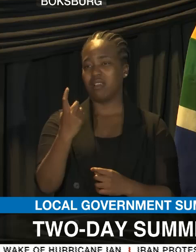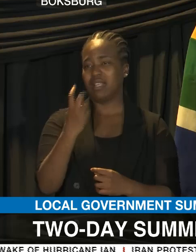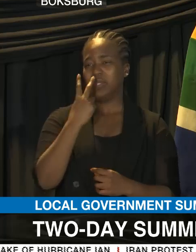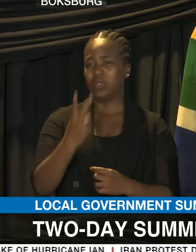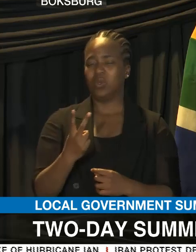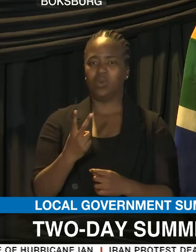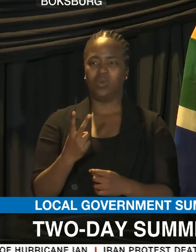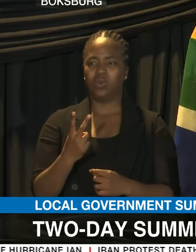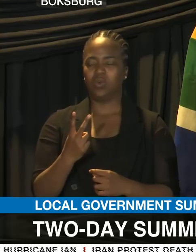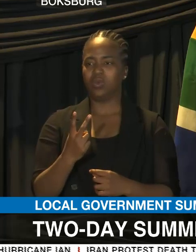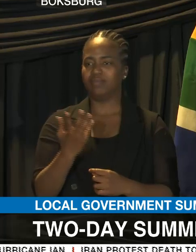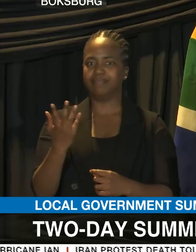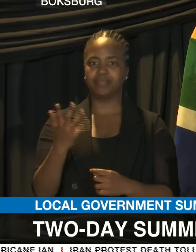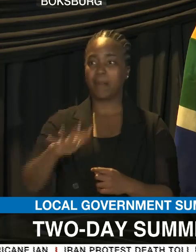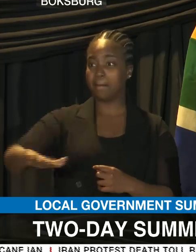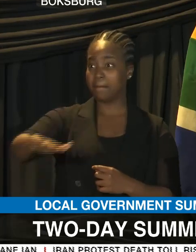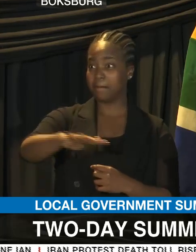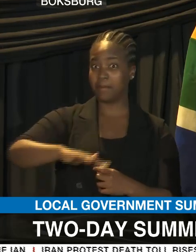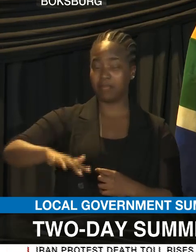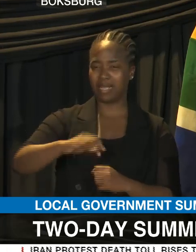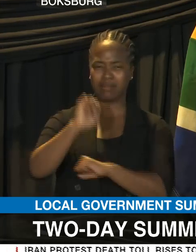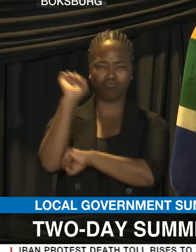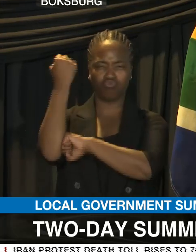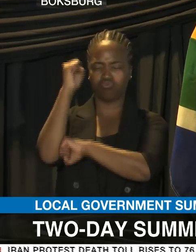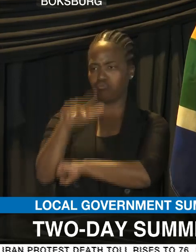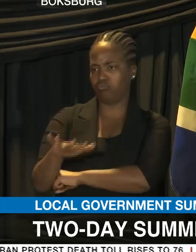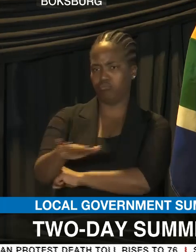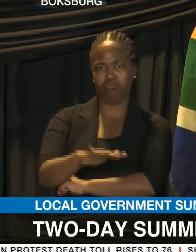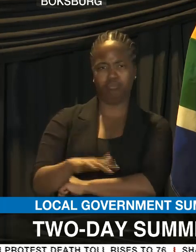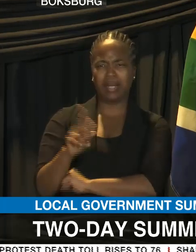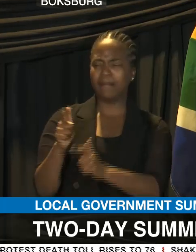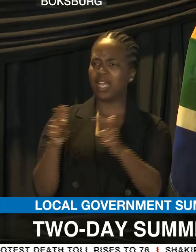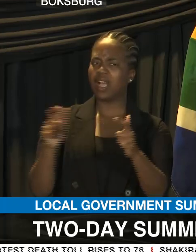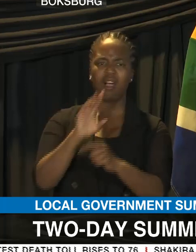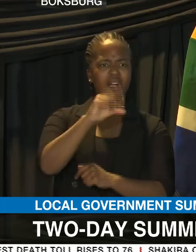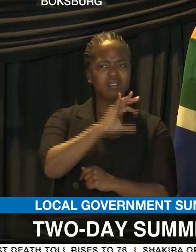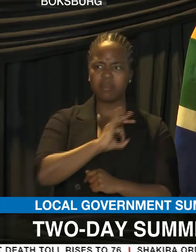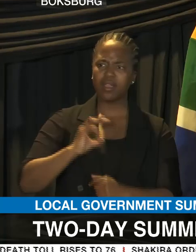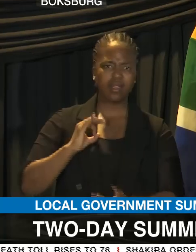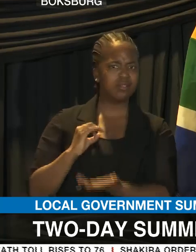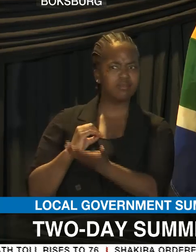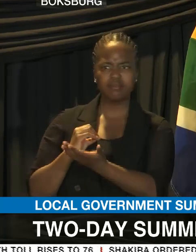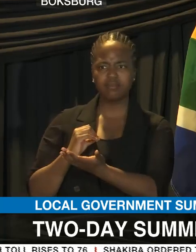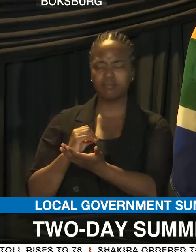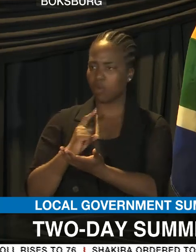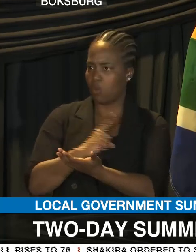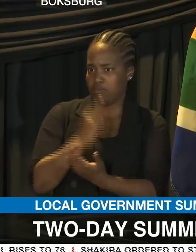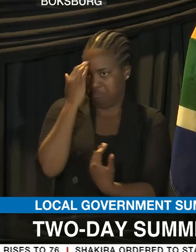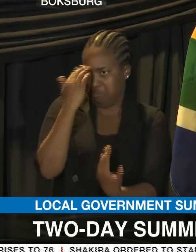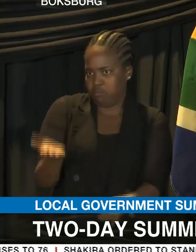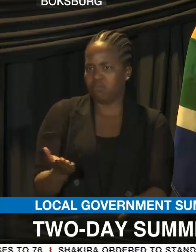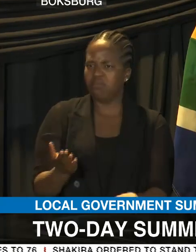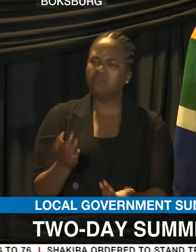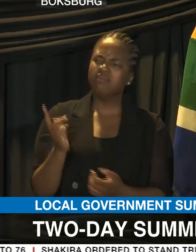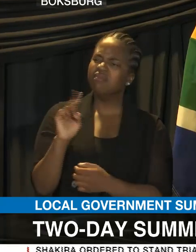huge economic facility in a particular town. And I asked the mayor, because I didn't know what that